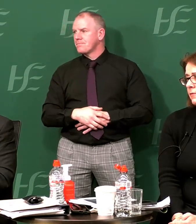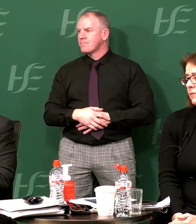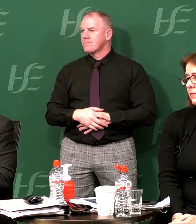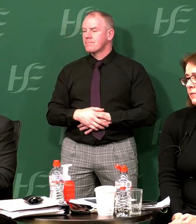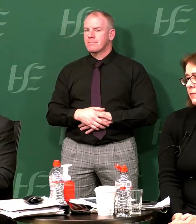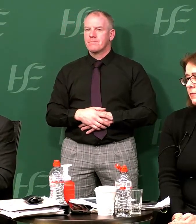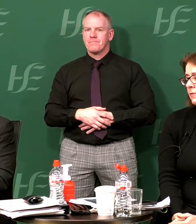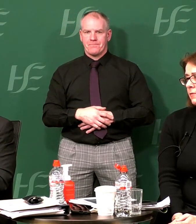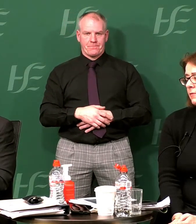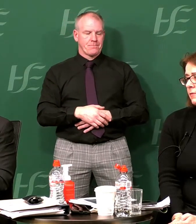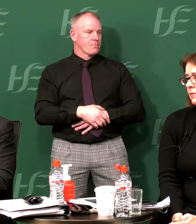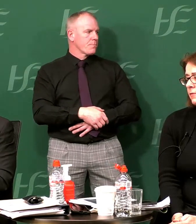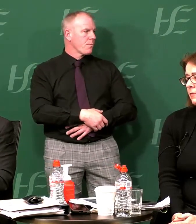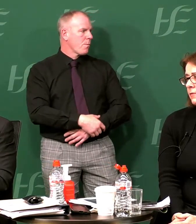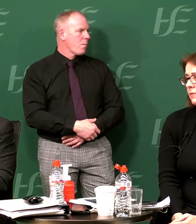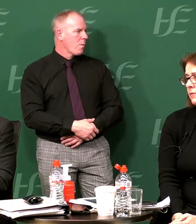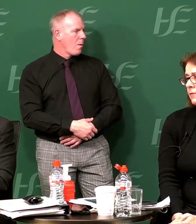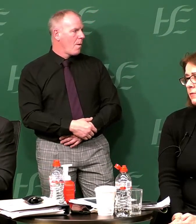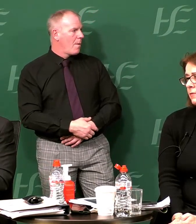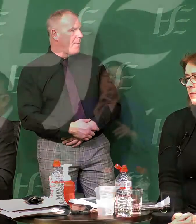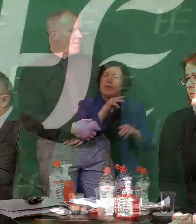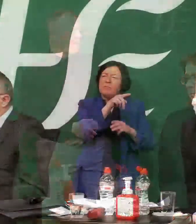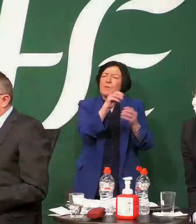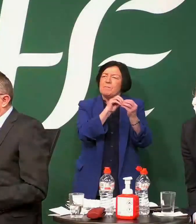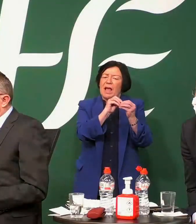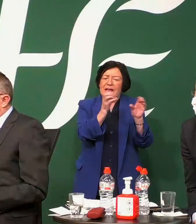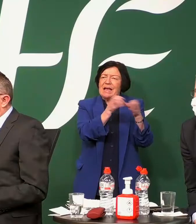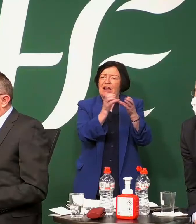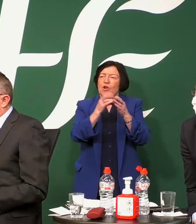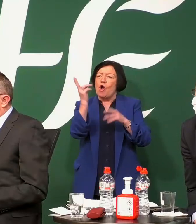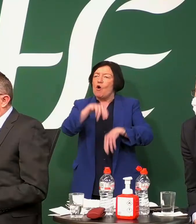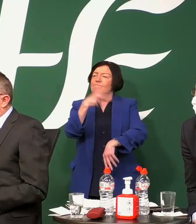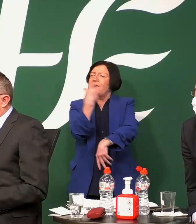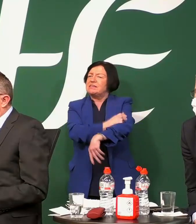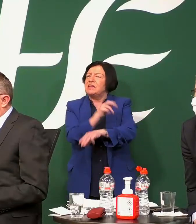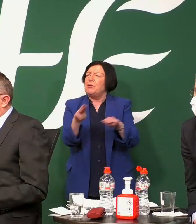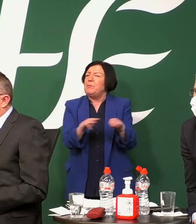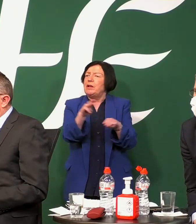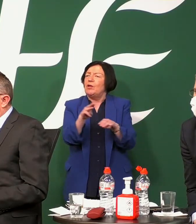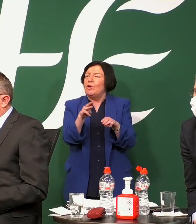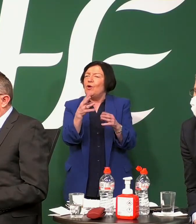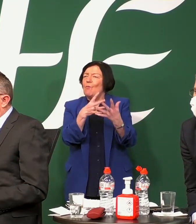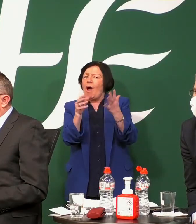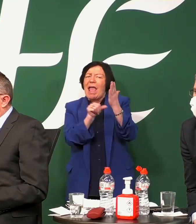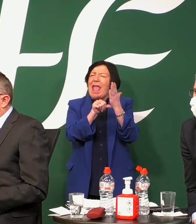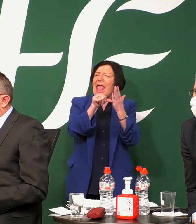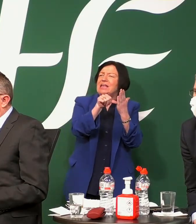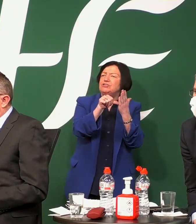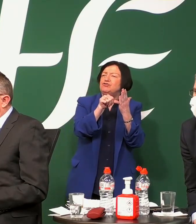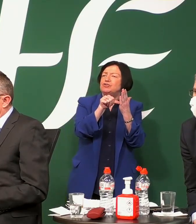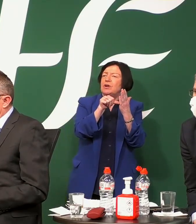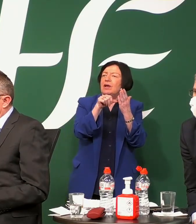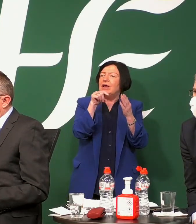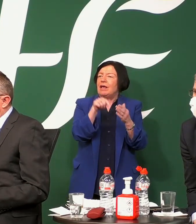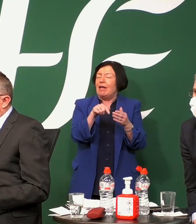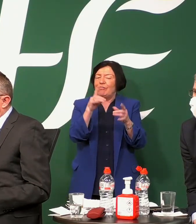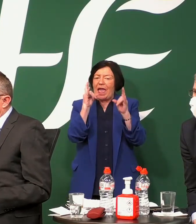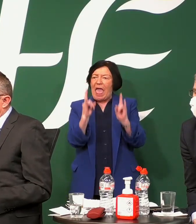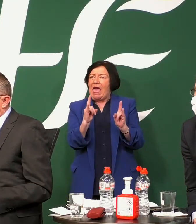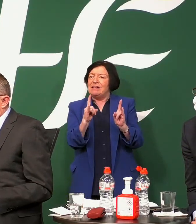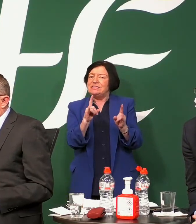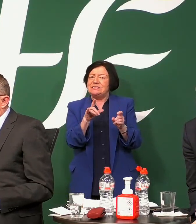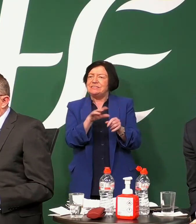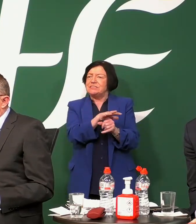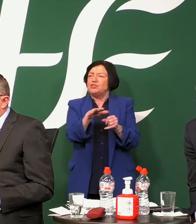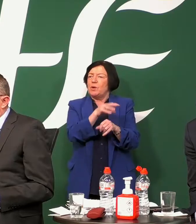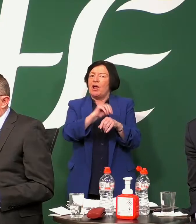Ross. I'm just wondering about the people you mentioned, the category of unvaccinated people. What kind of age and sort of health conditions are